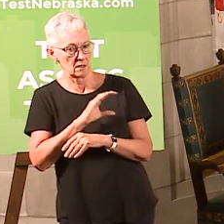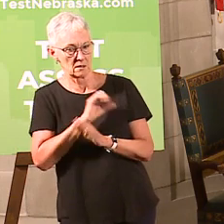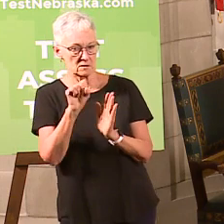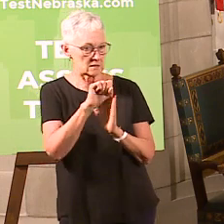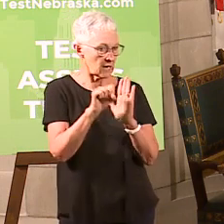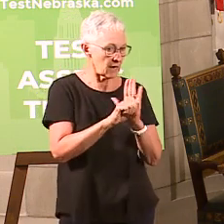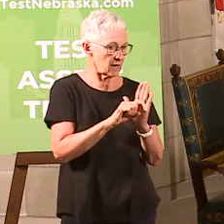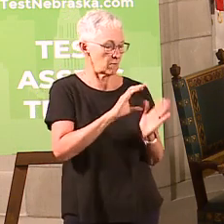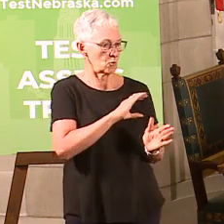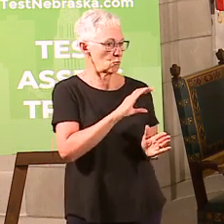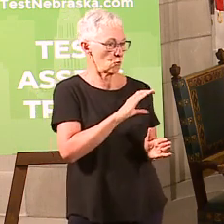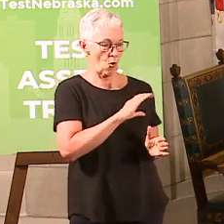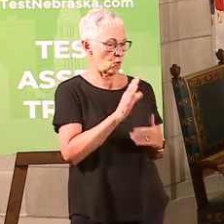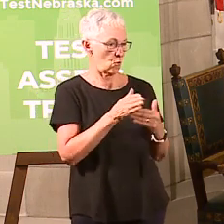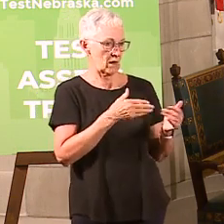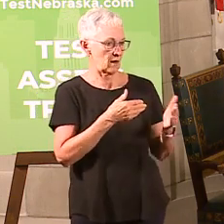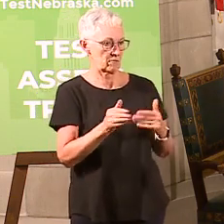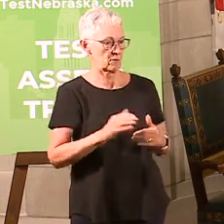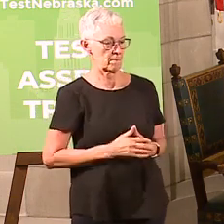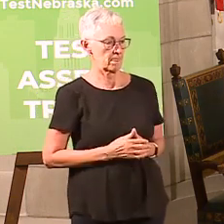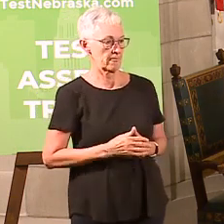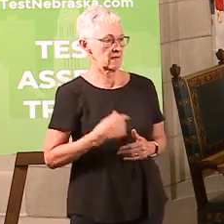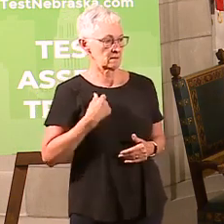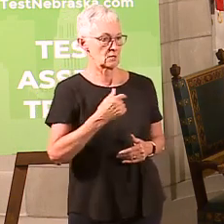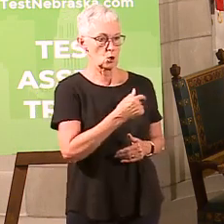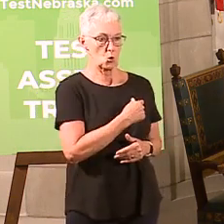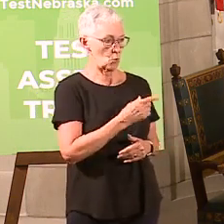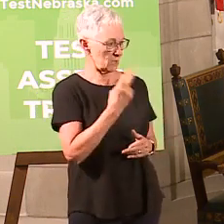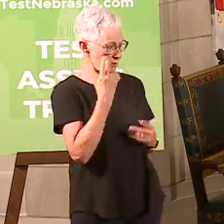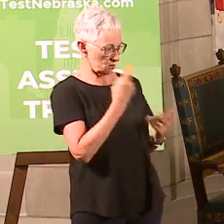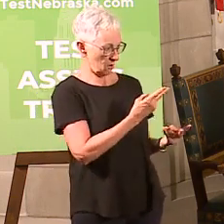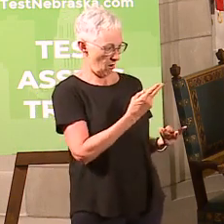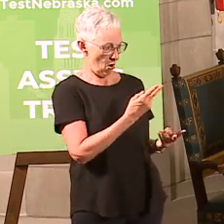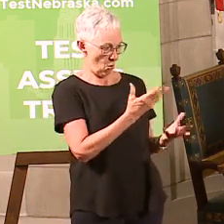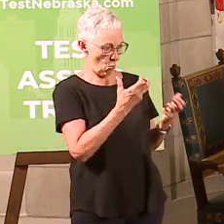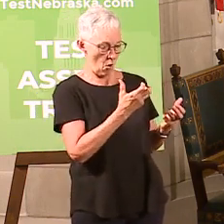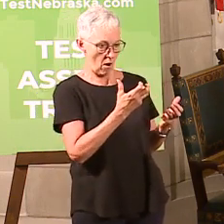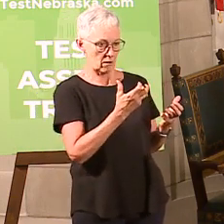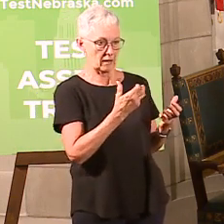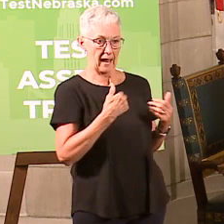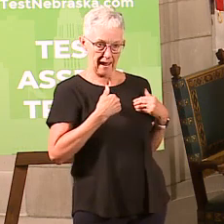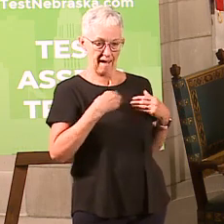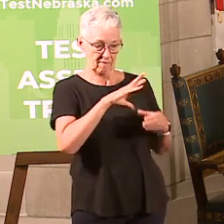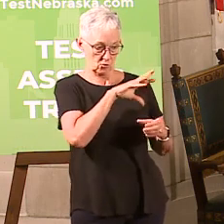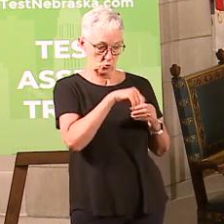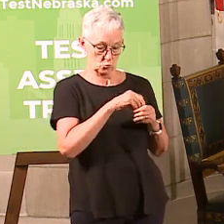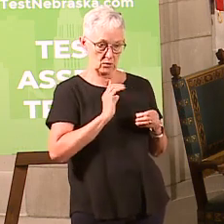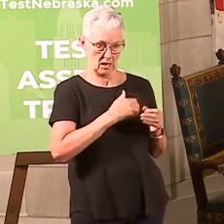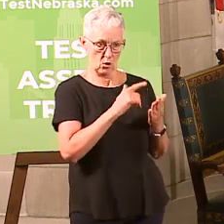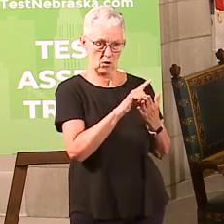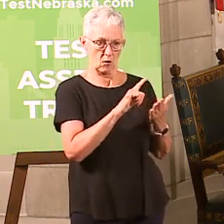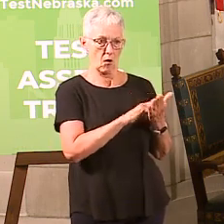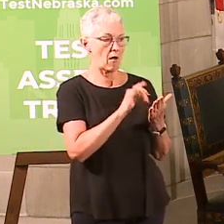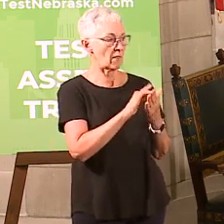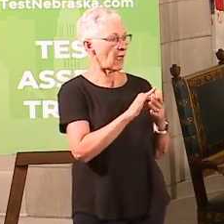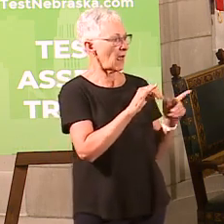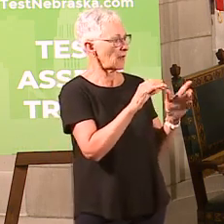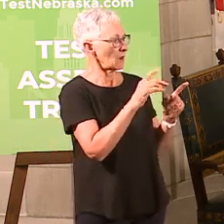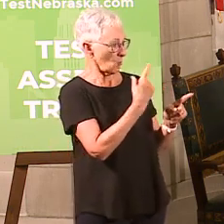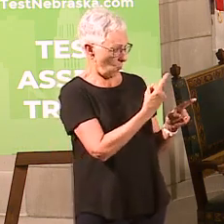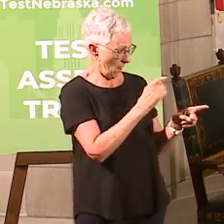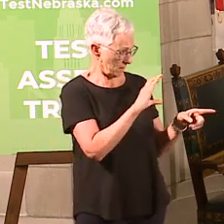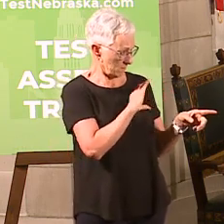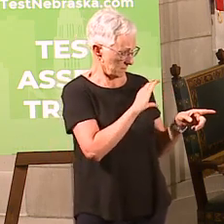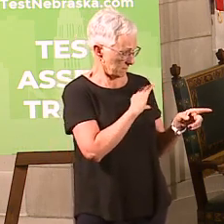of cops who had gotten fired or had bad records in one jurisdiction to be able to jump to another jurisdiction. So we ended the ability of that because